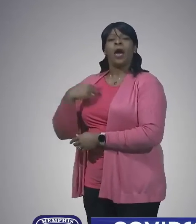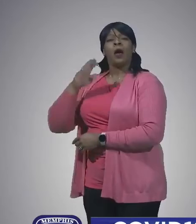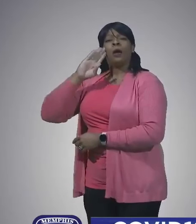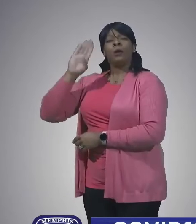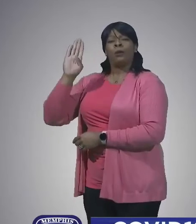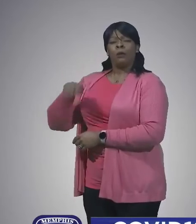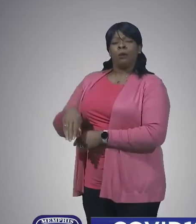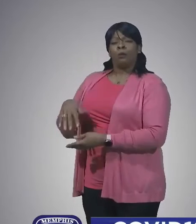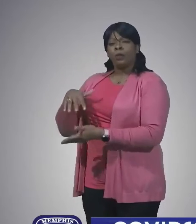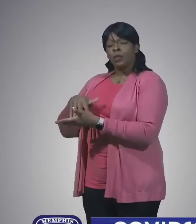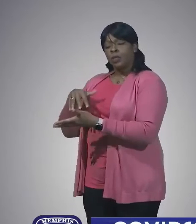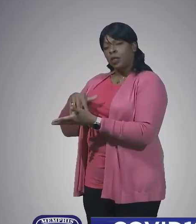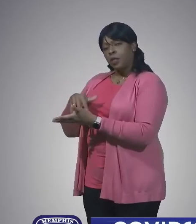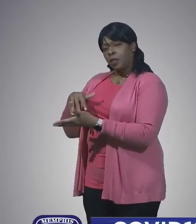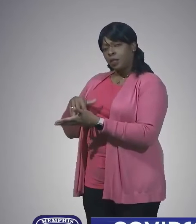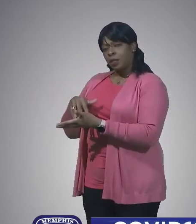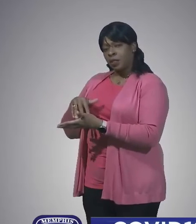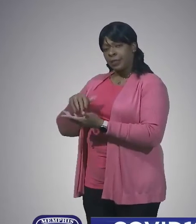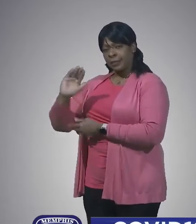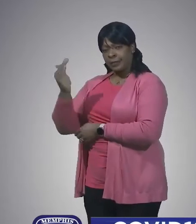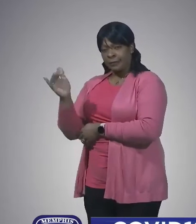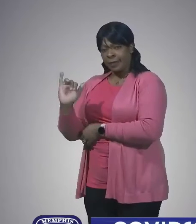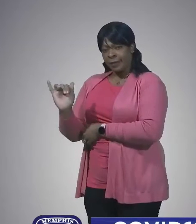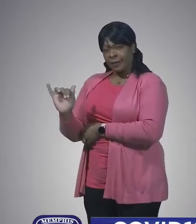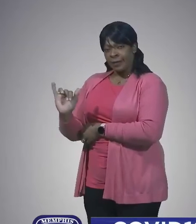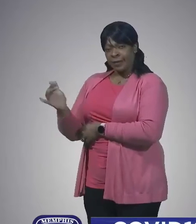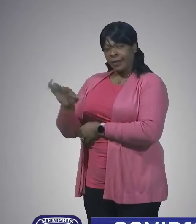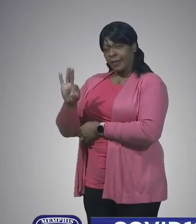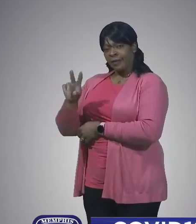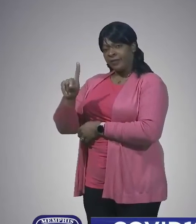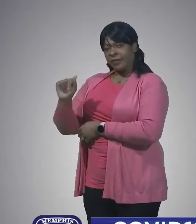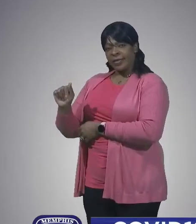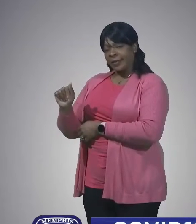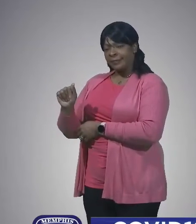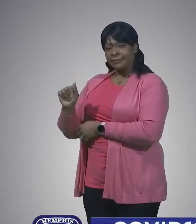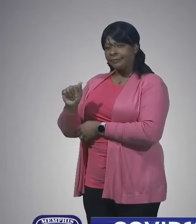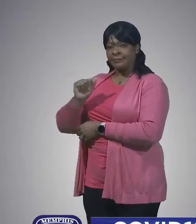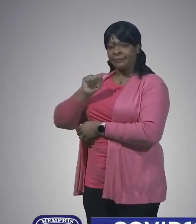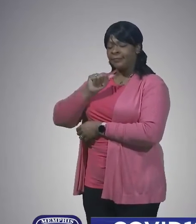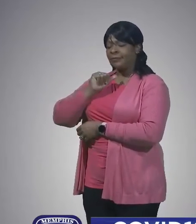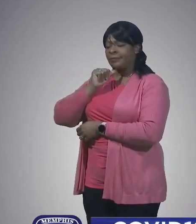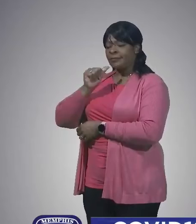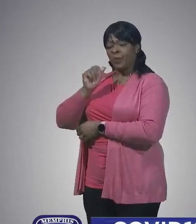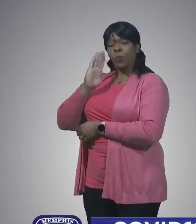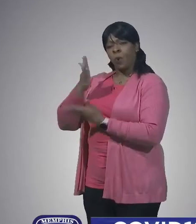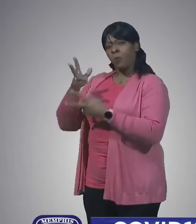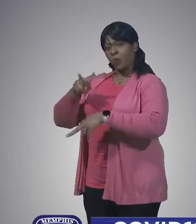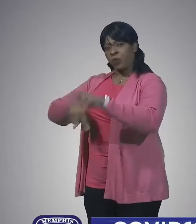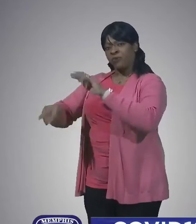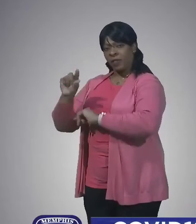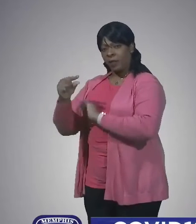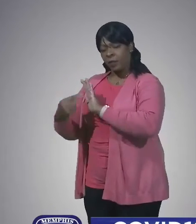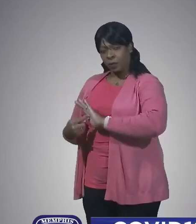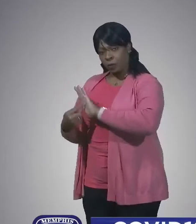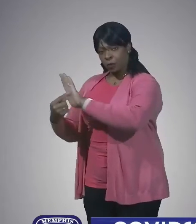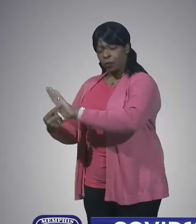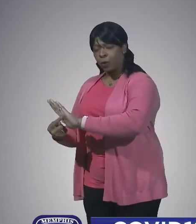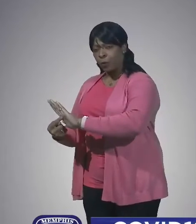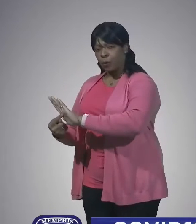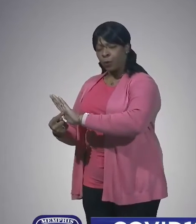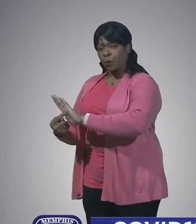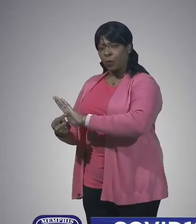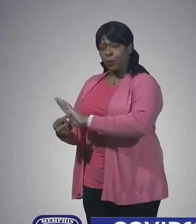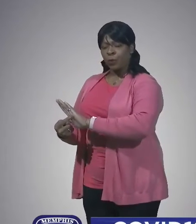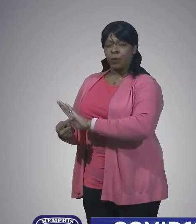some studies that it seems like the FDA is even going to review a little bit that show